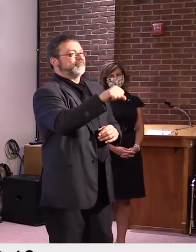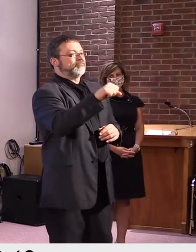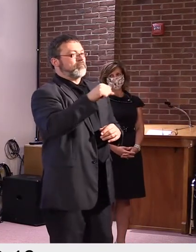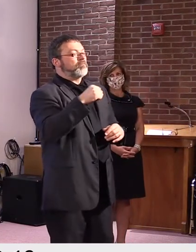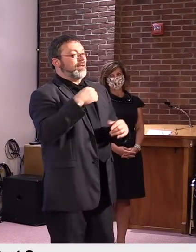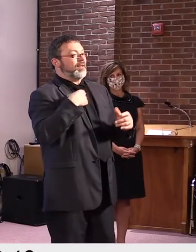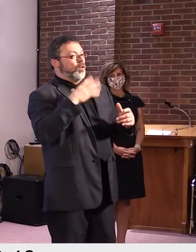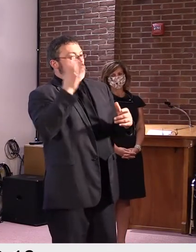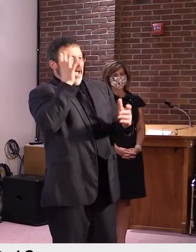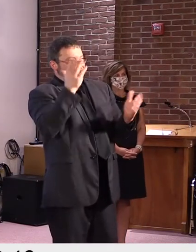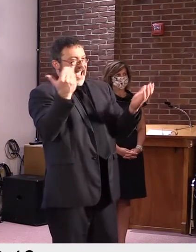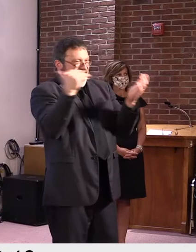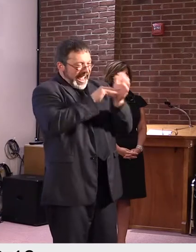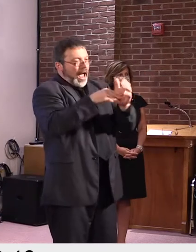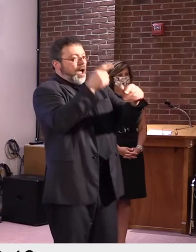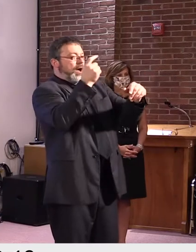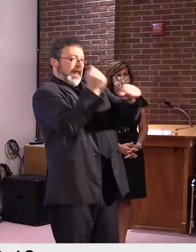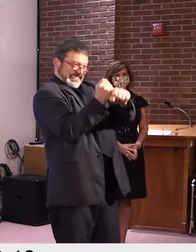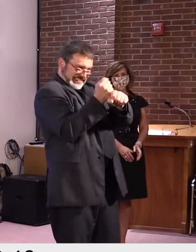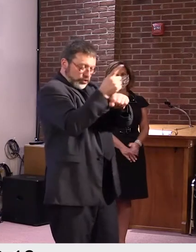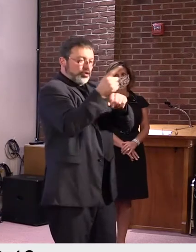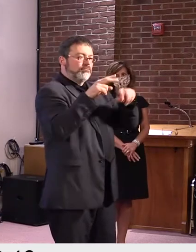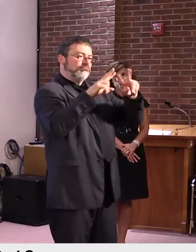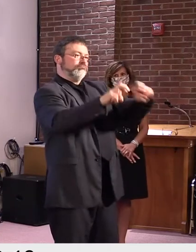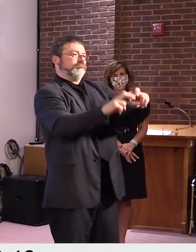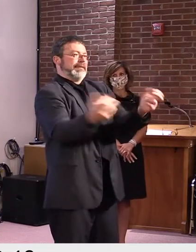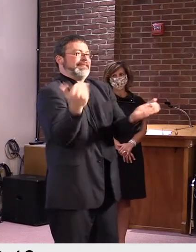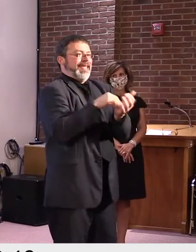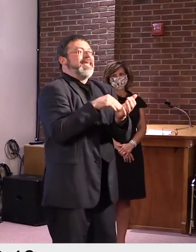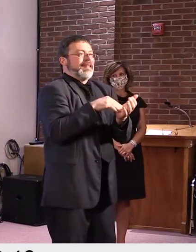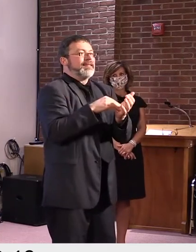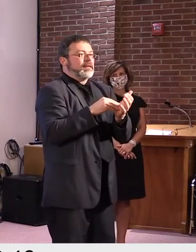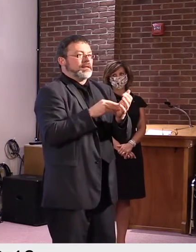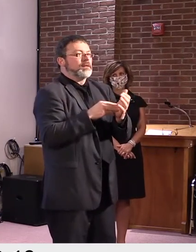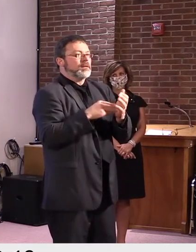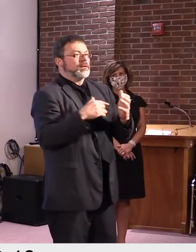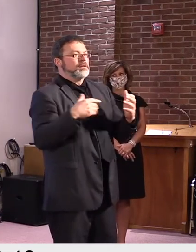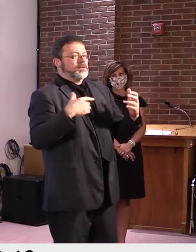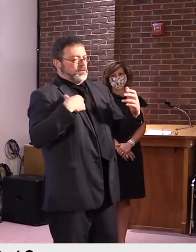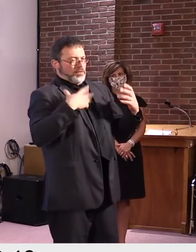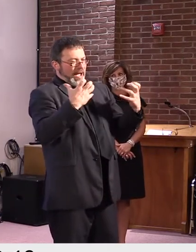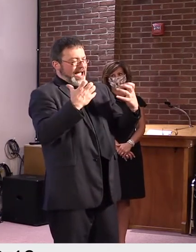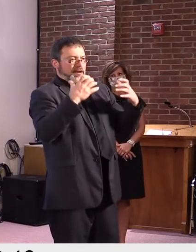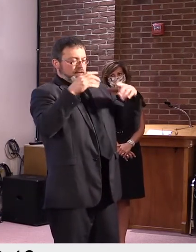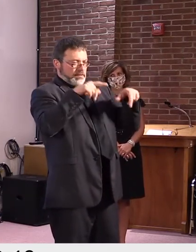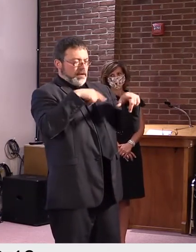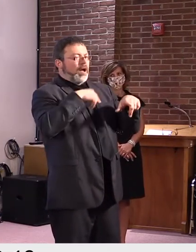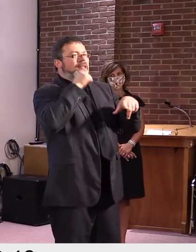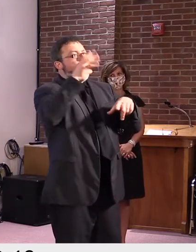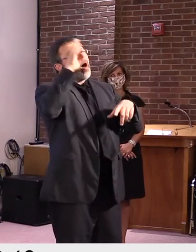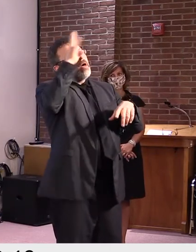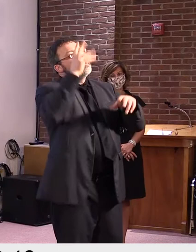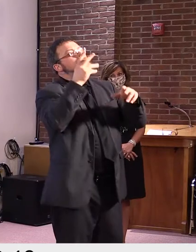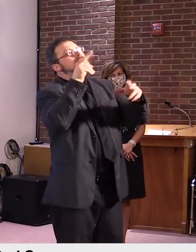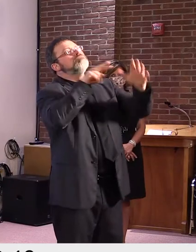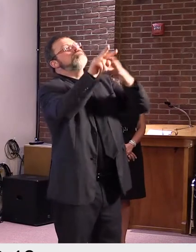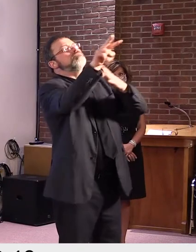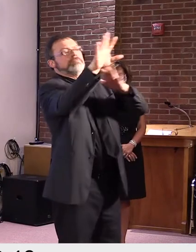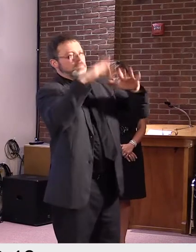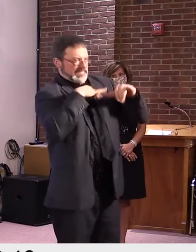the same timeline that we have in previous years. I would just want to remind everyone, we were in pretty good shape. We were at a